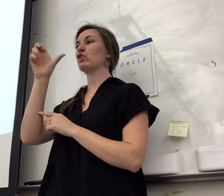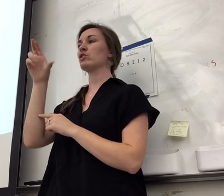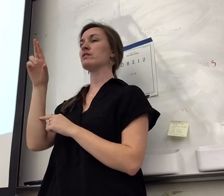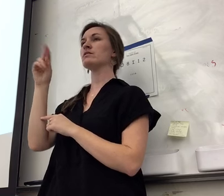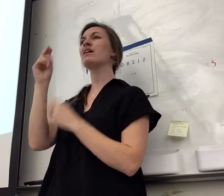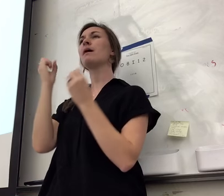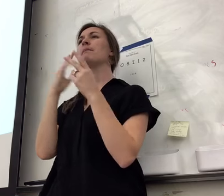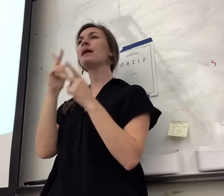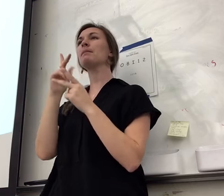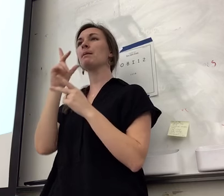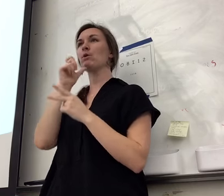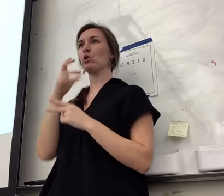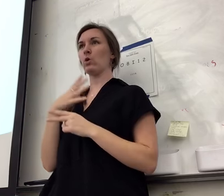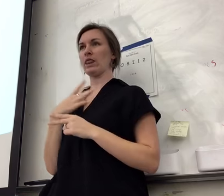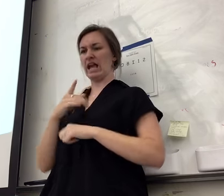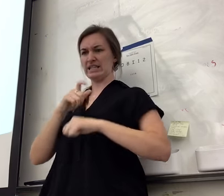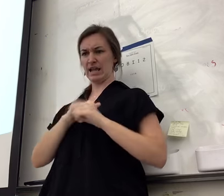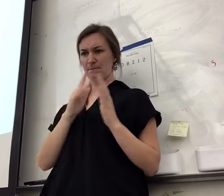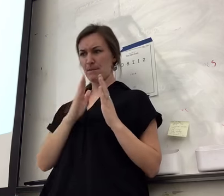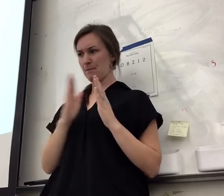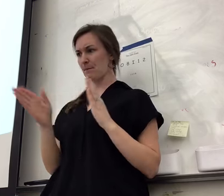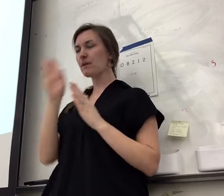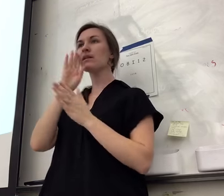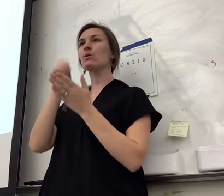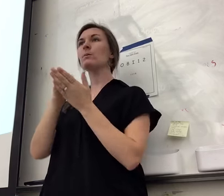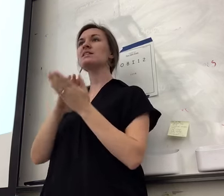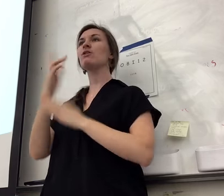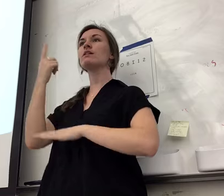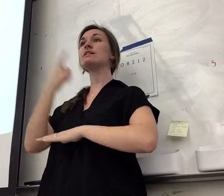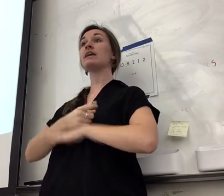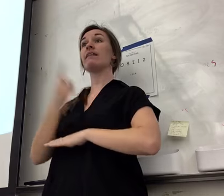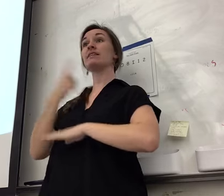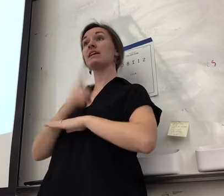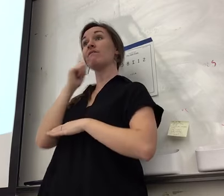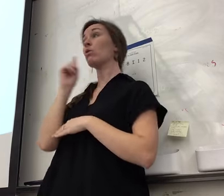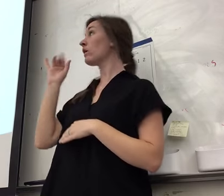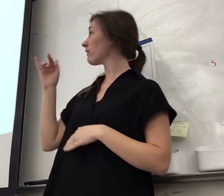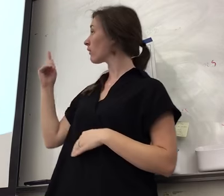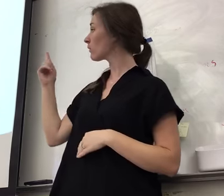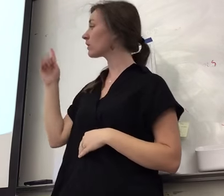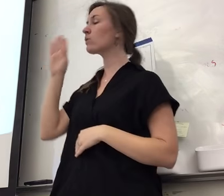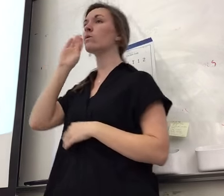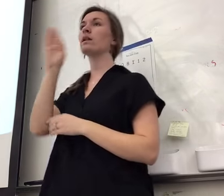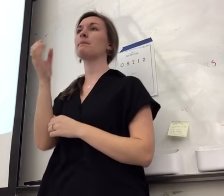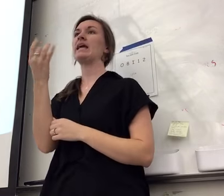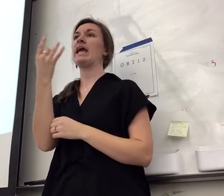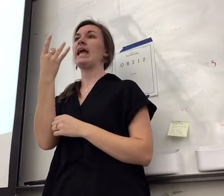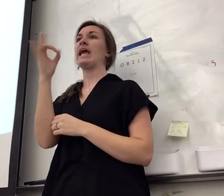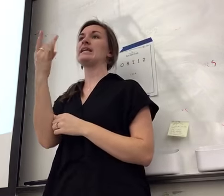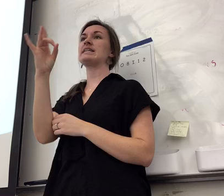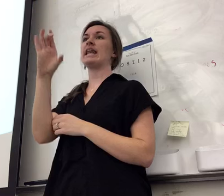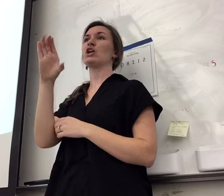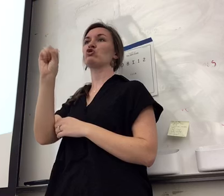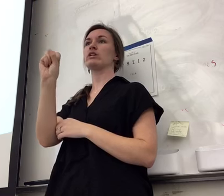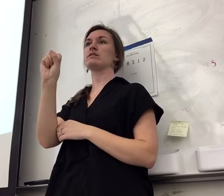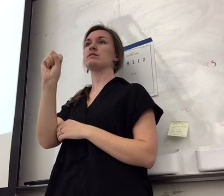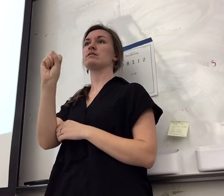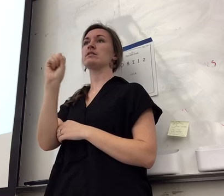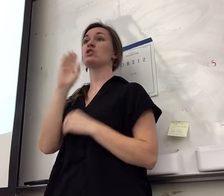chronologically, like to put the dates down on their paper. The date for this one is going to be 1800. So you are starting this paper in